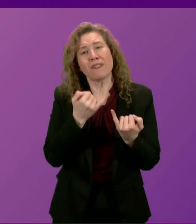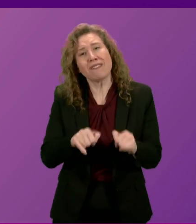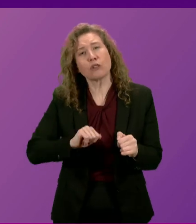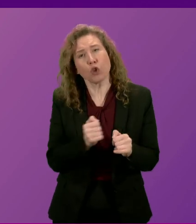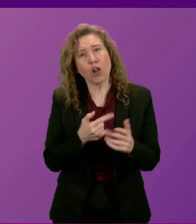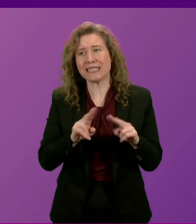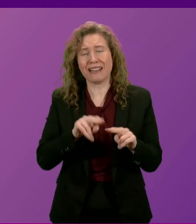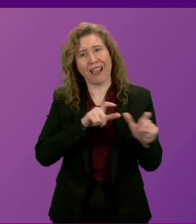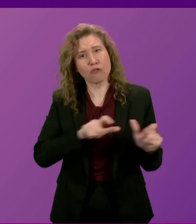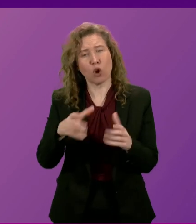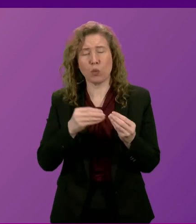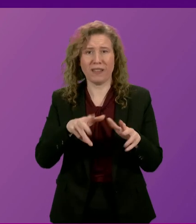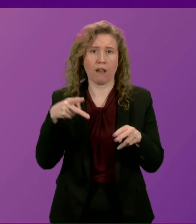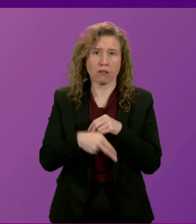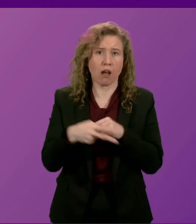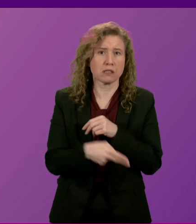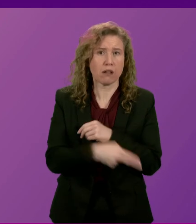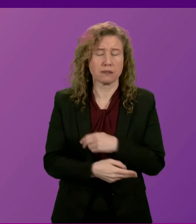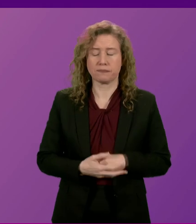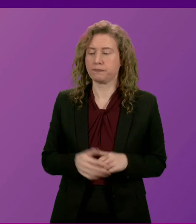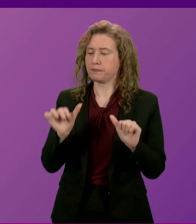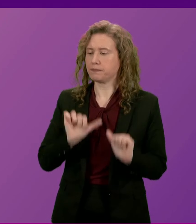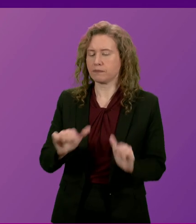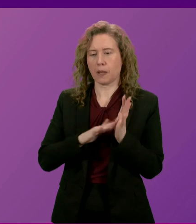end austerity. Joe Fraser.